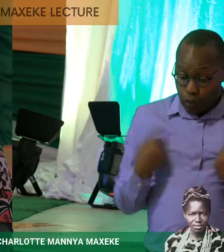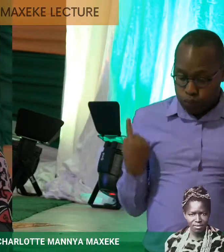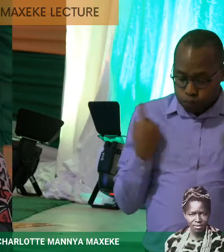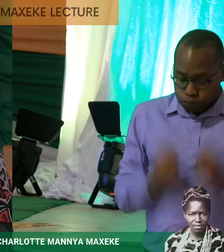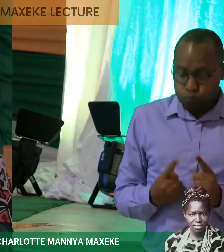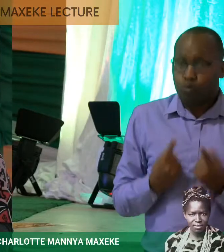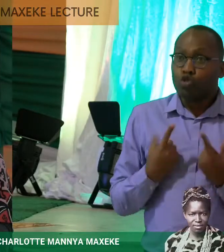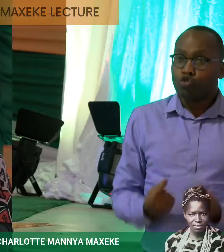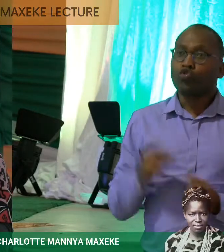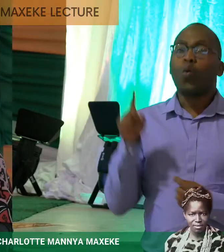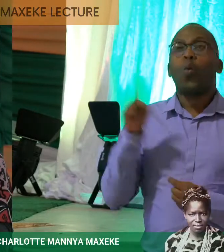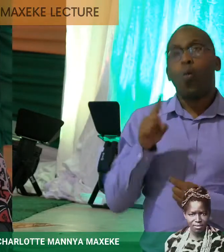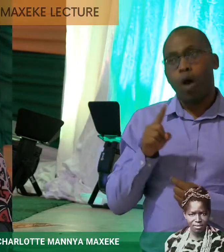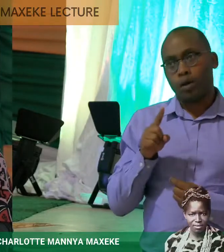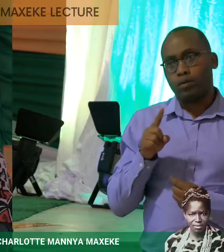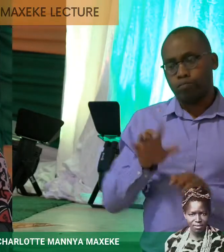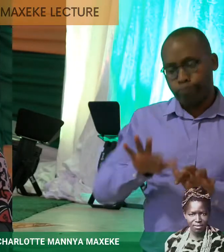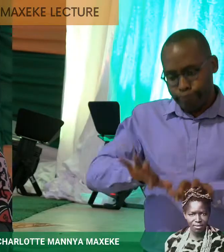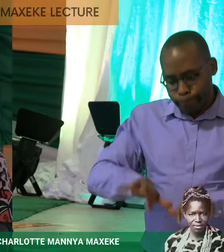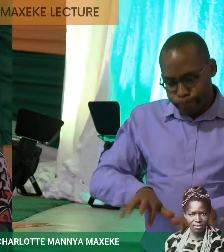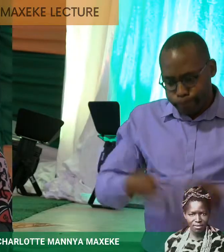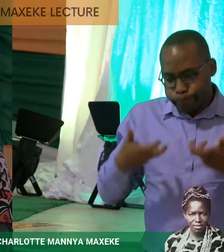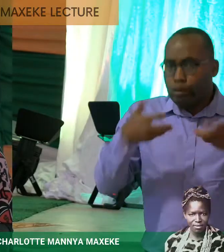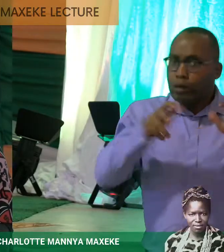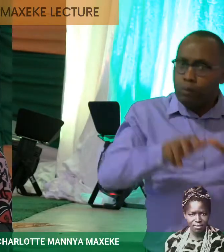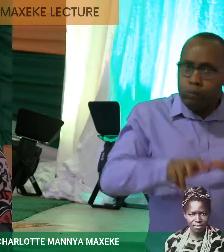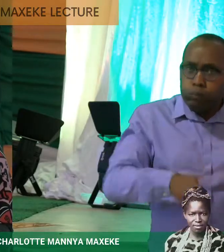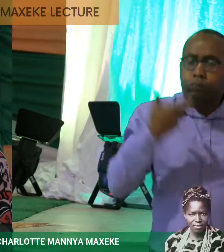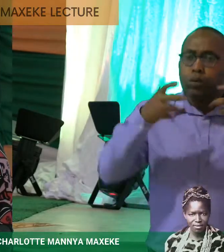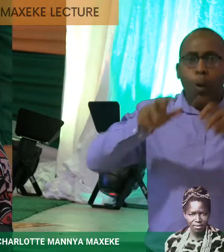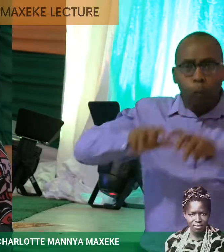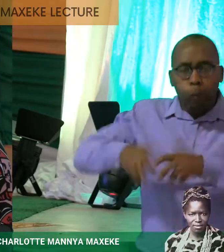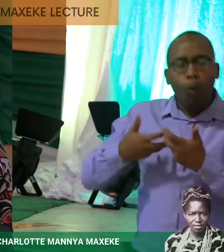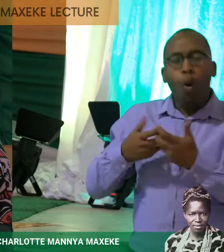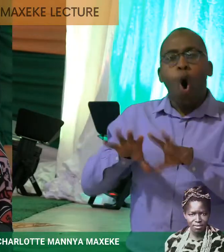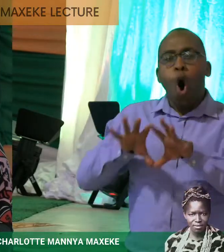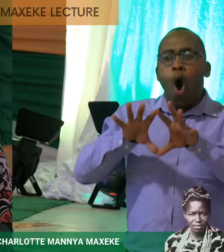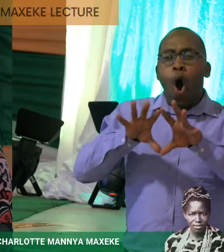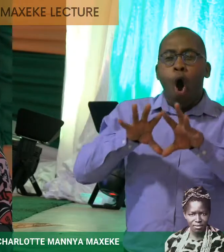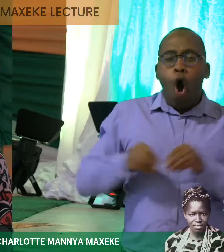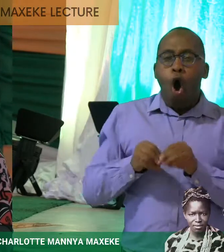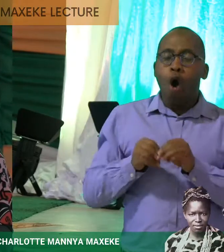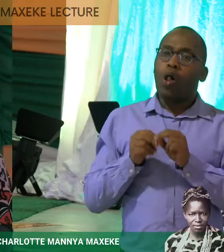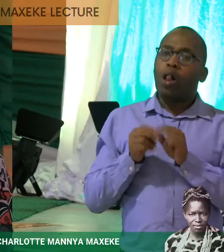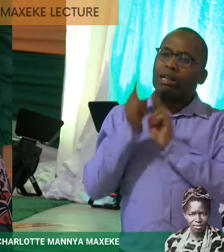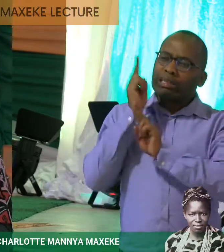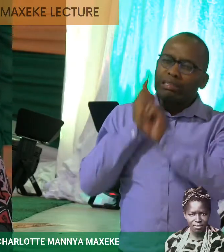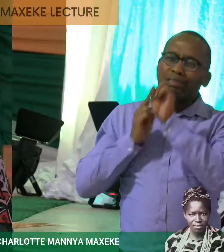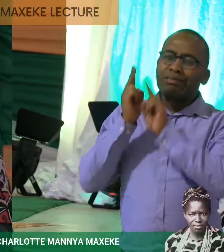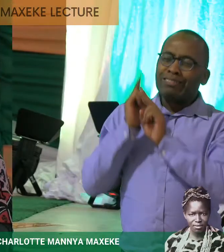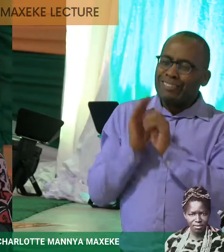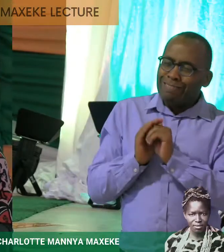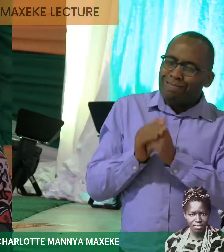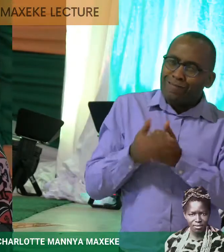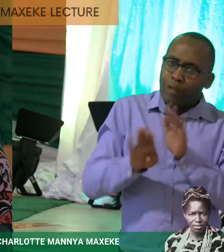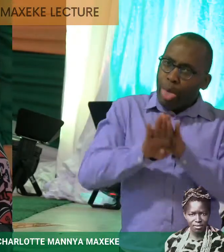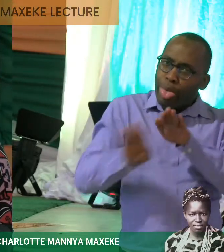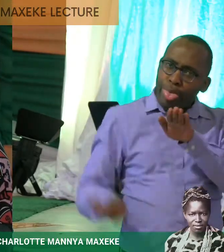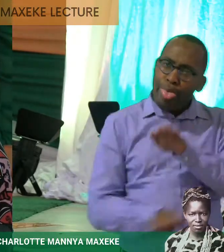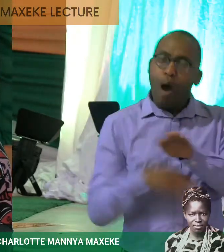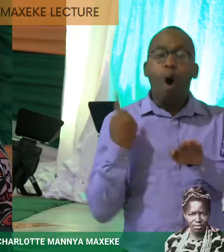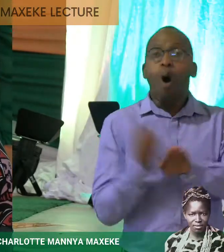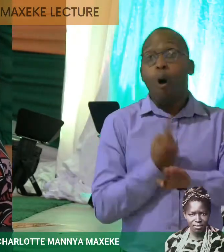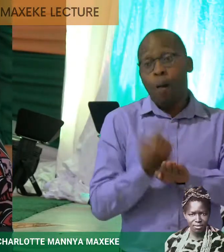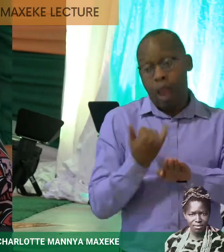to excavate the archive and foreground the efforts of one woman, which is Mama Charlotte Maxeke,